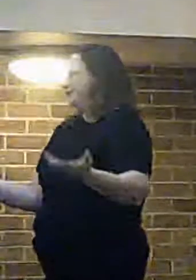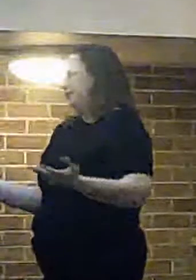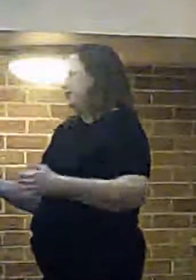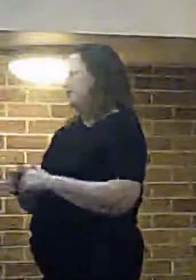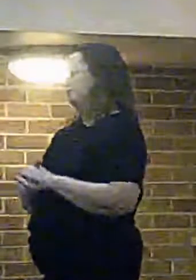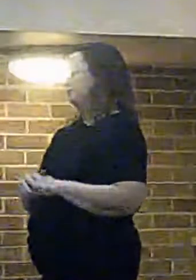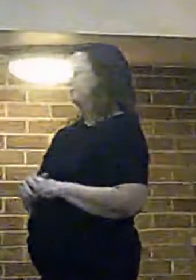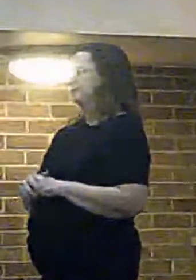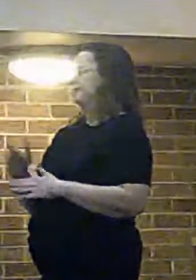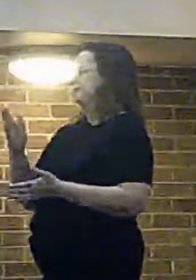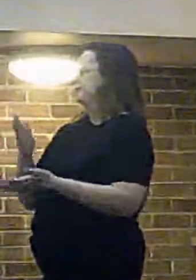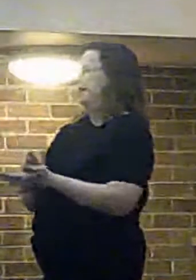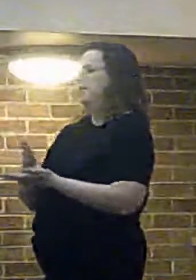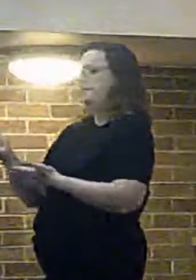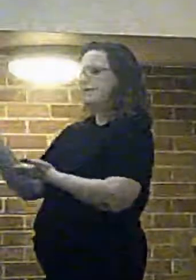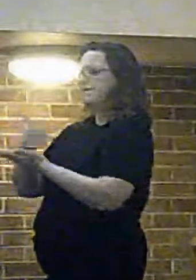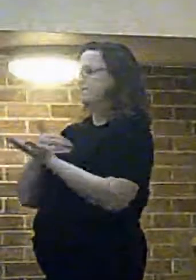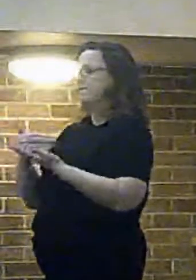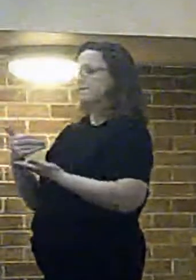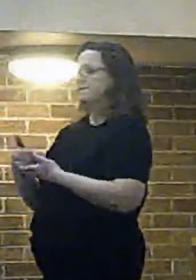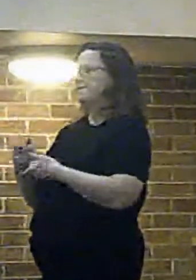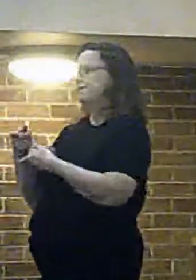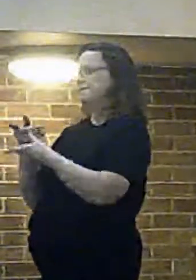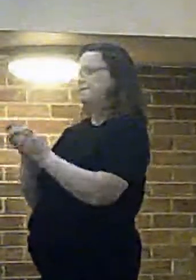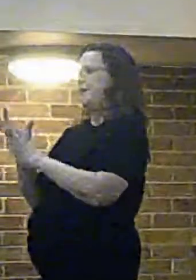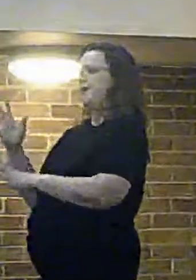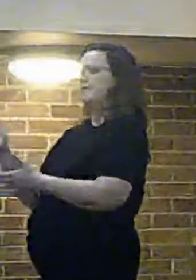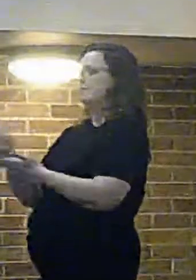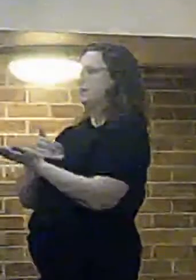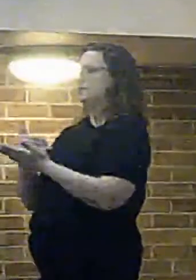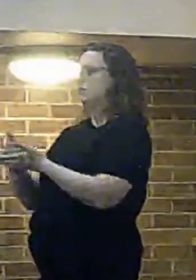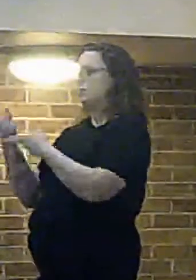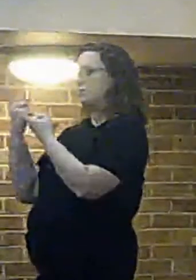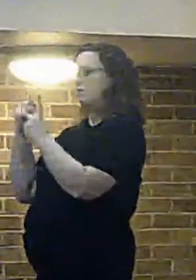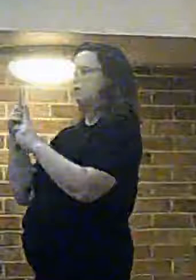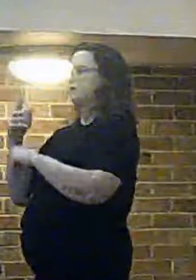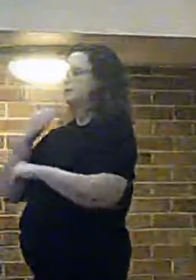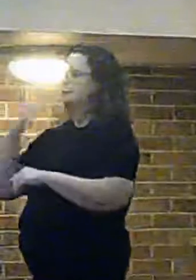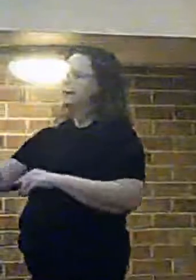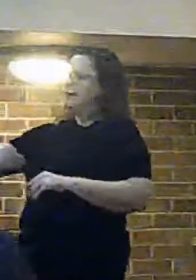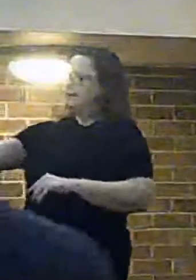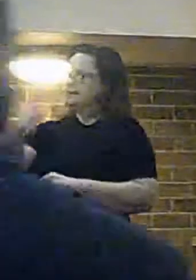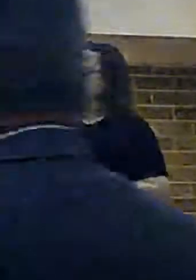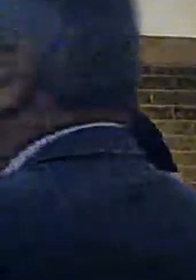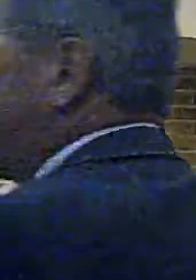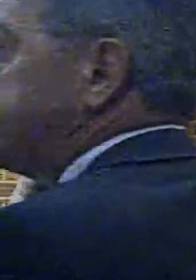truth can the Fire Rescue Authority. Okay. Would you like to come up?